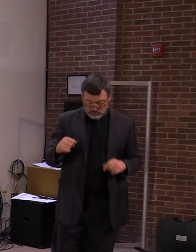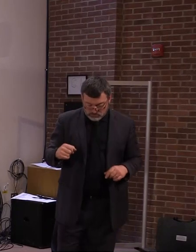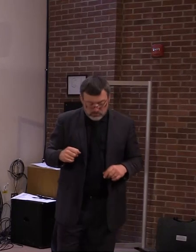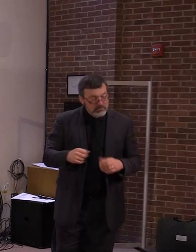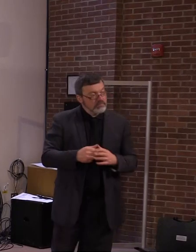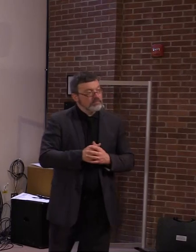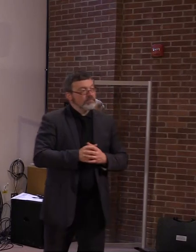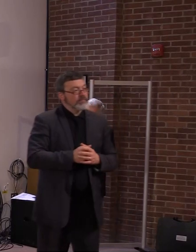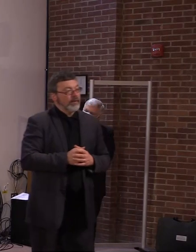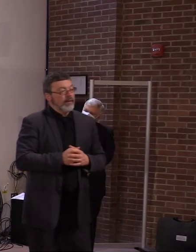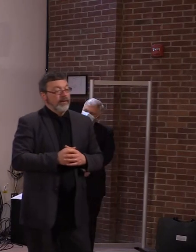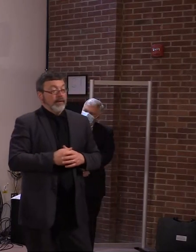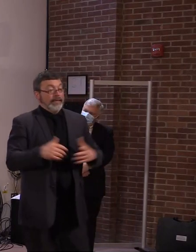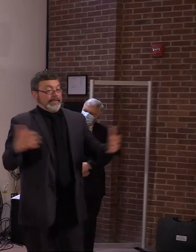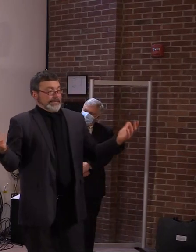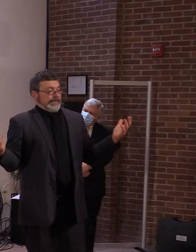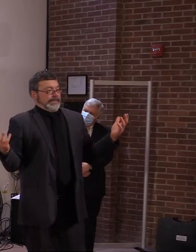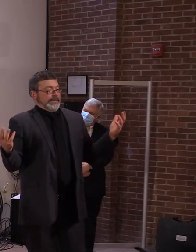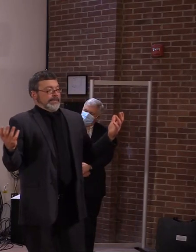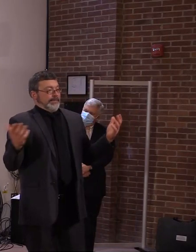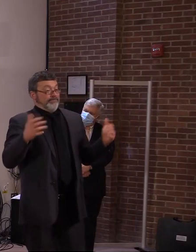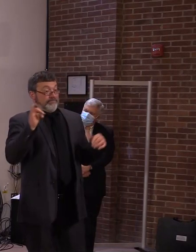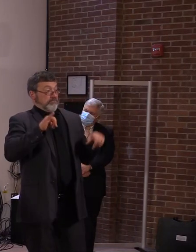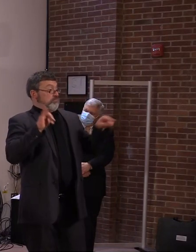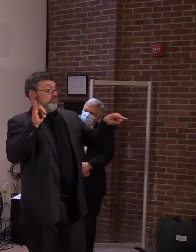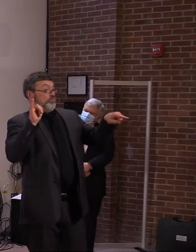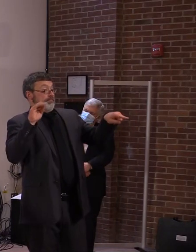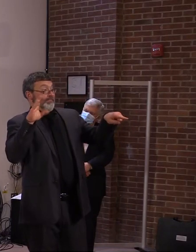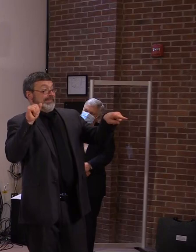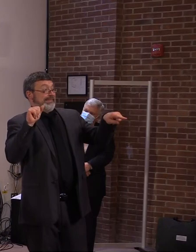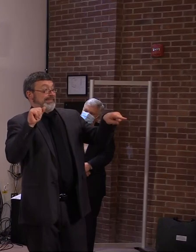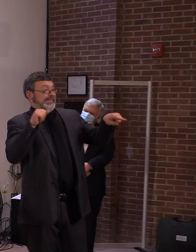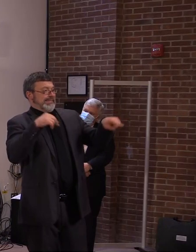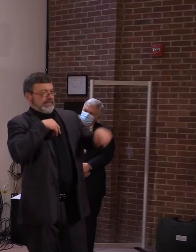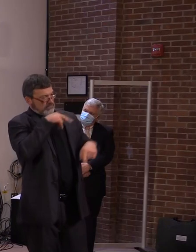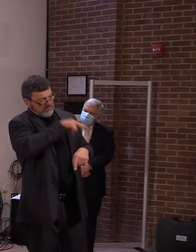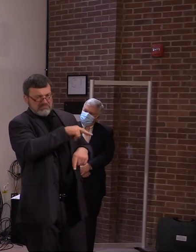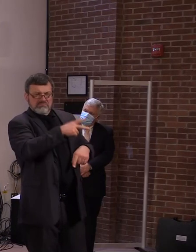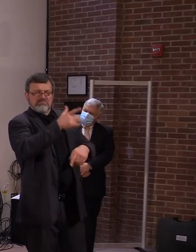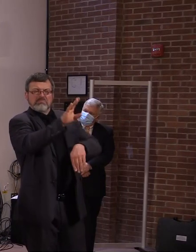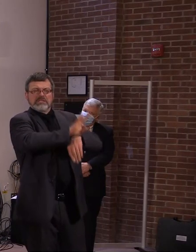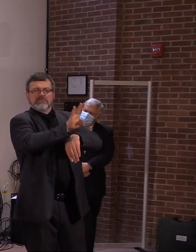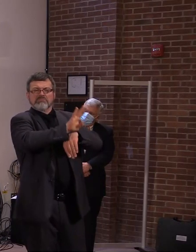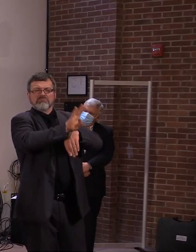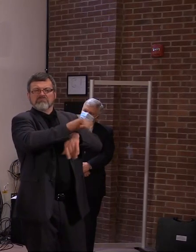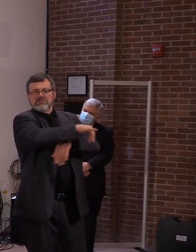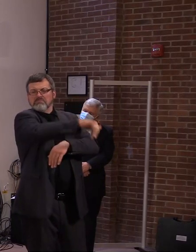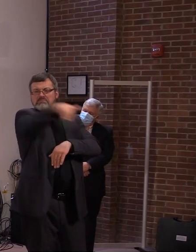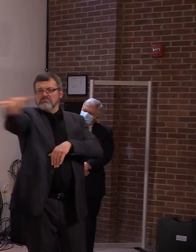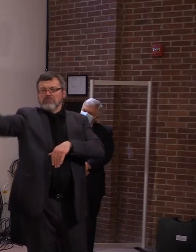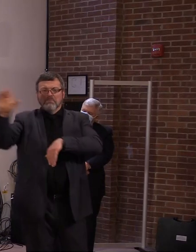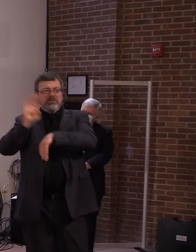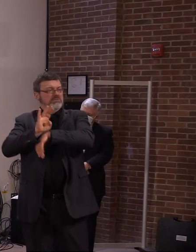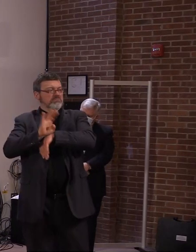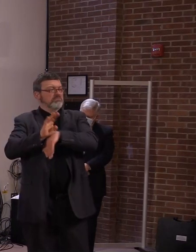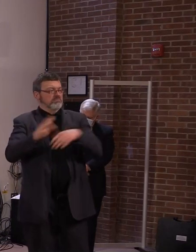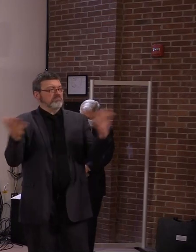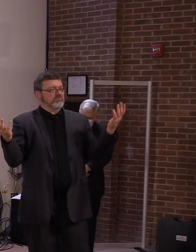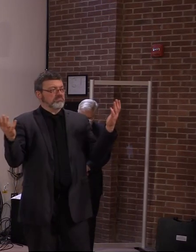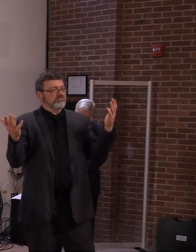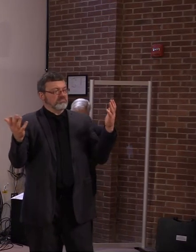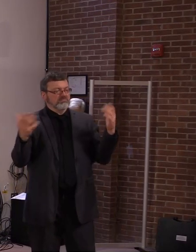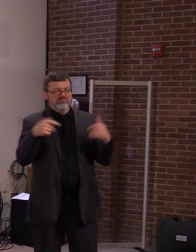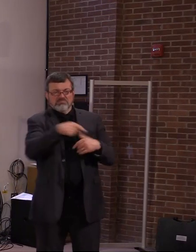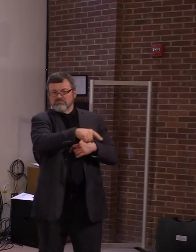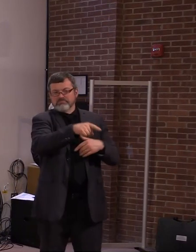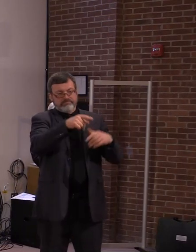look at the why like I do other businesses and other entities, and they have the right